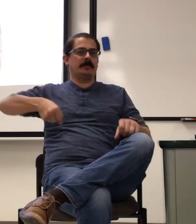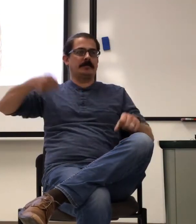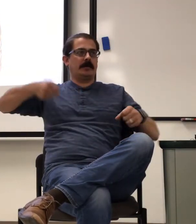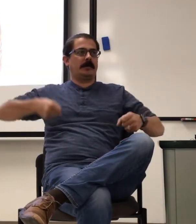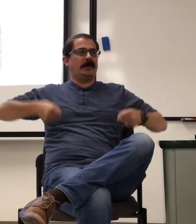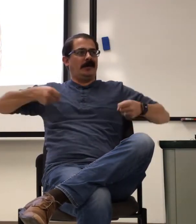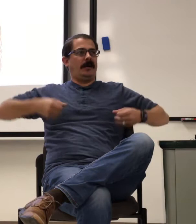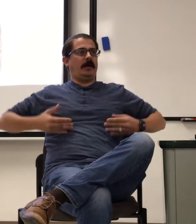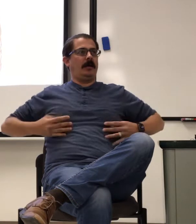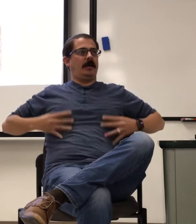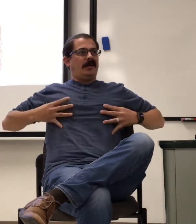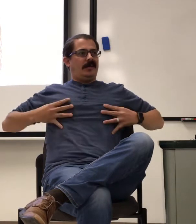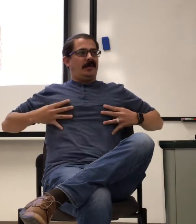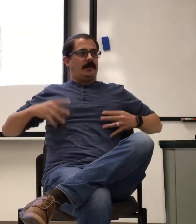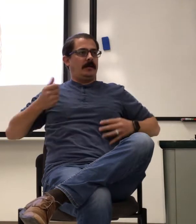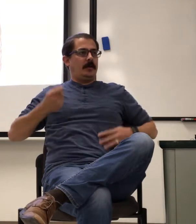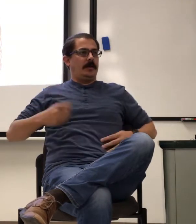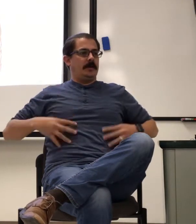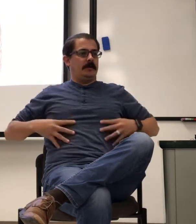a little bit.